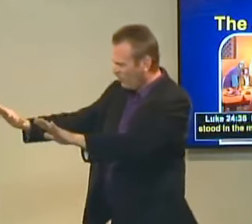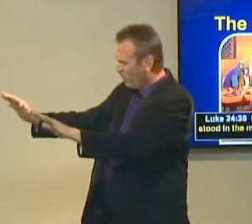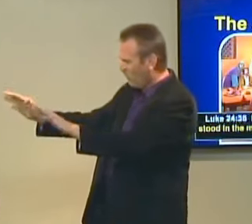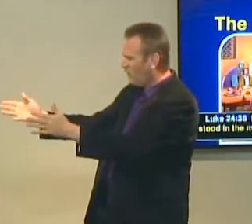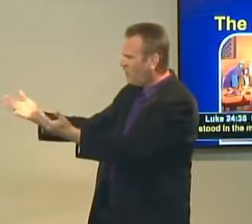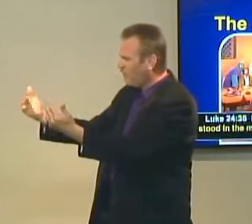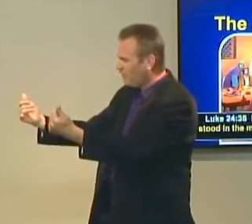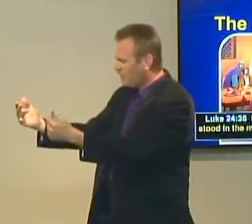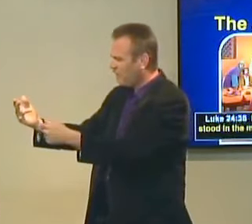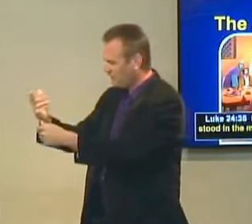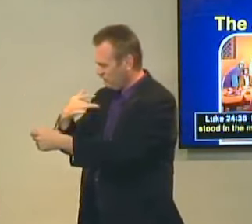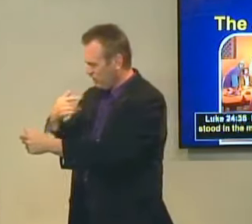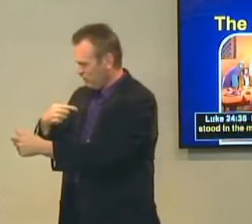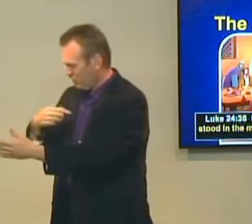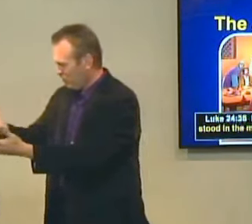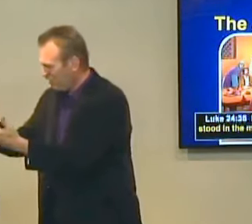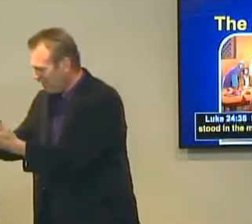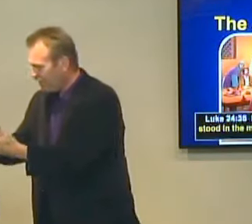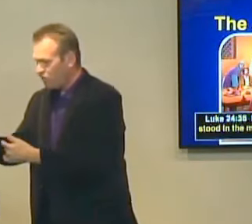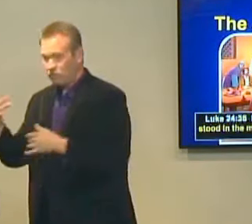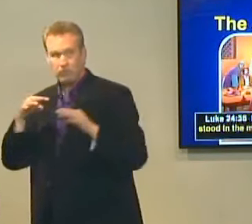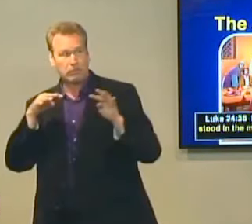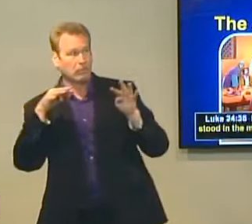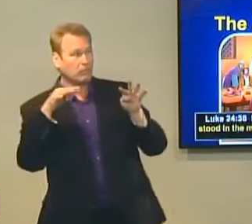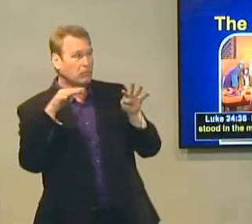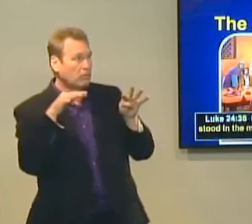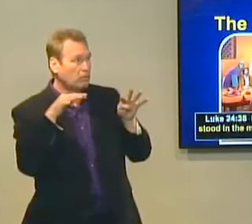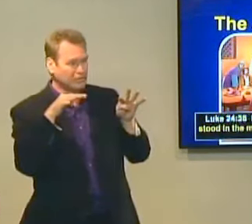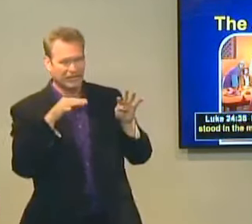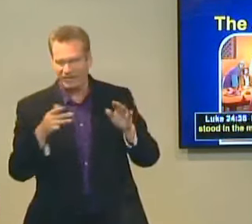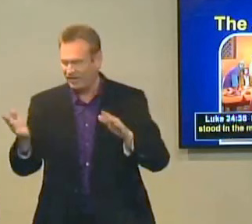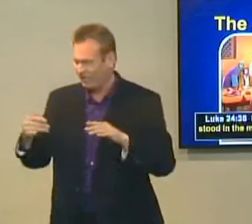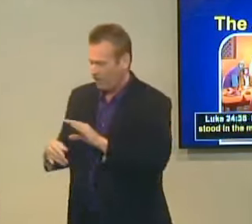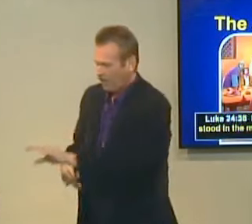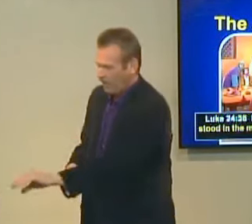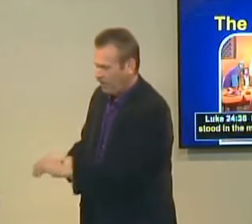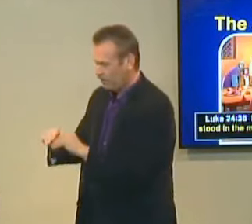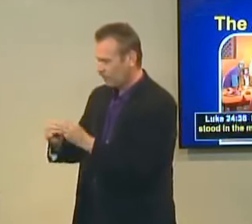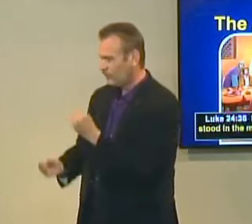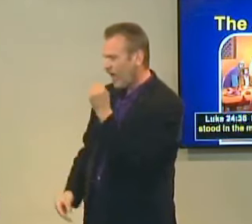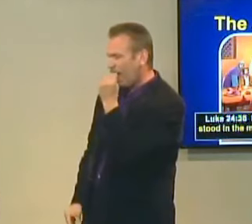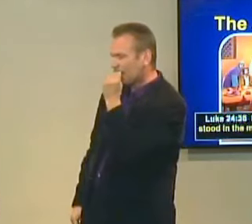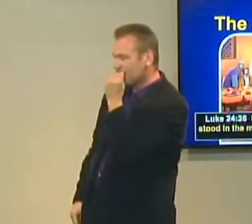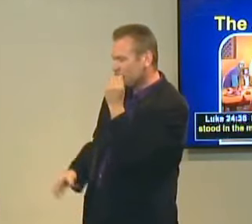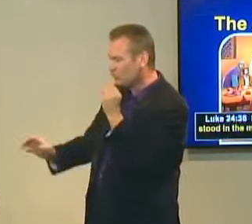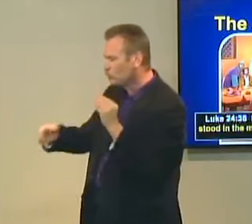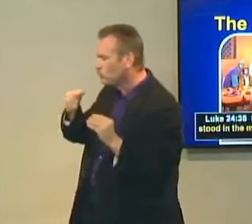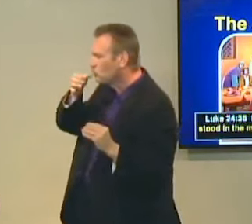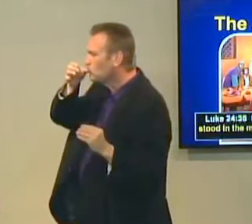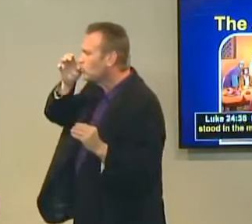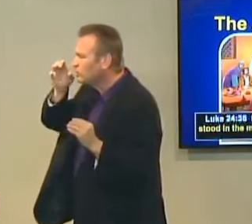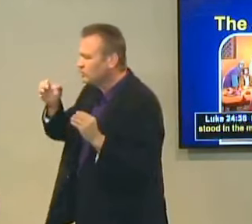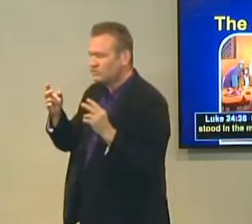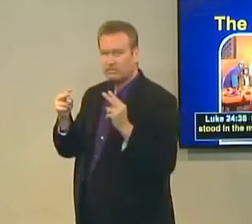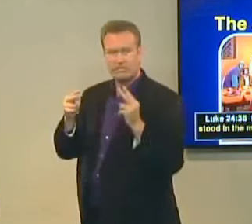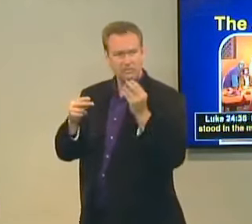appears. And says. Peace be to you. Come on. Feel me. The disciples look. they're in shock. And he takes a bread. And he eats and